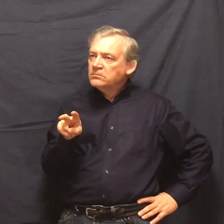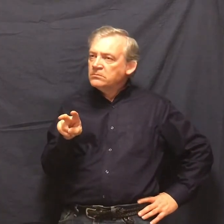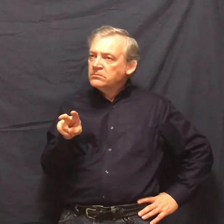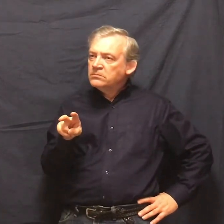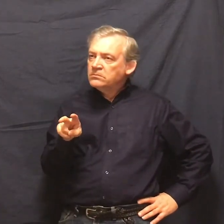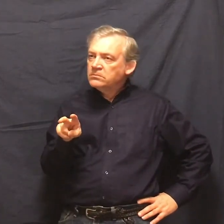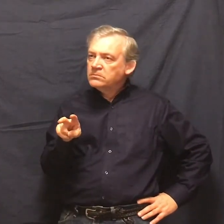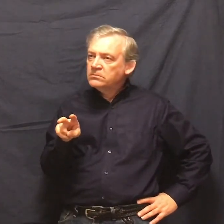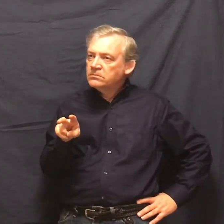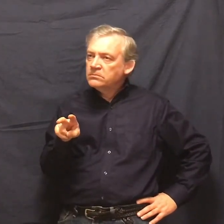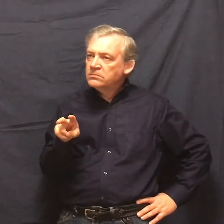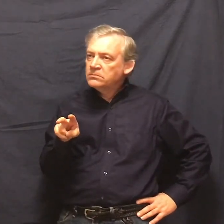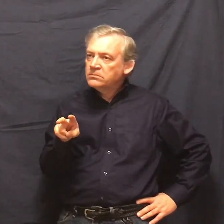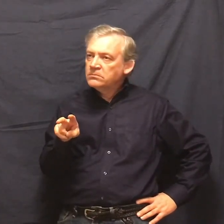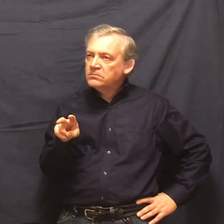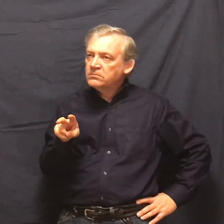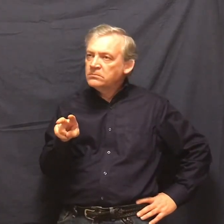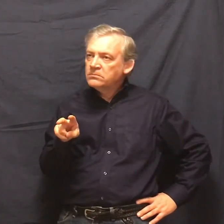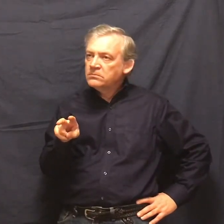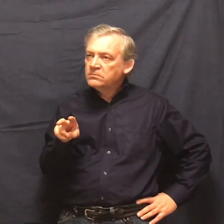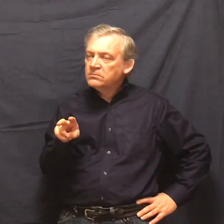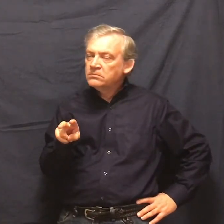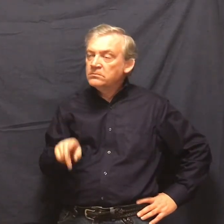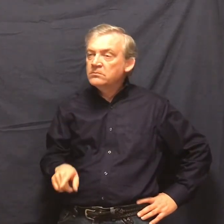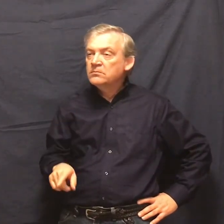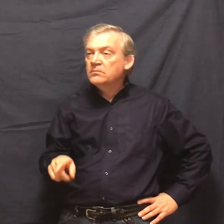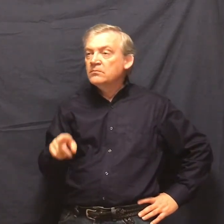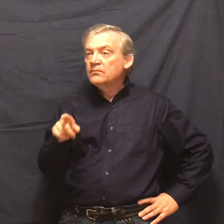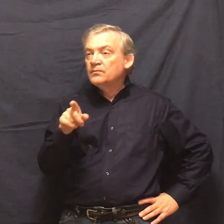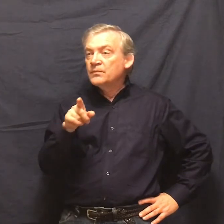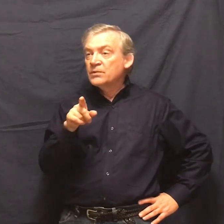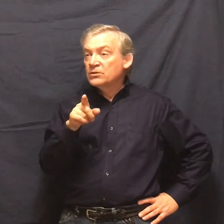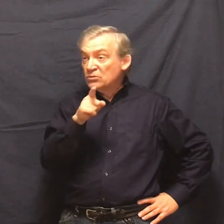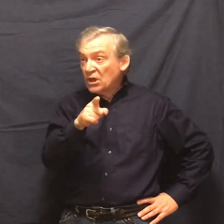He said insultingly, "She said she was looking for you."